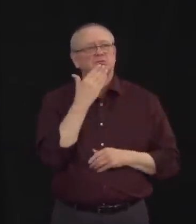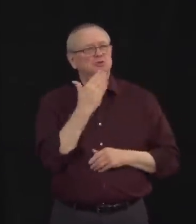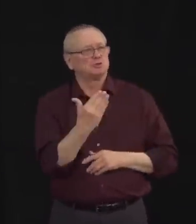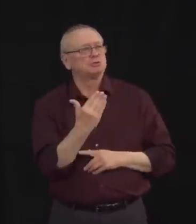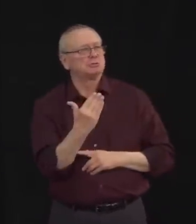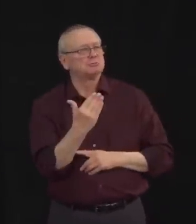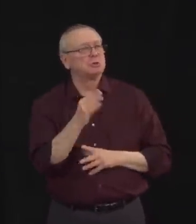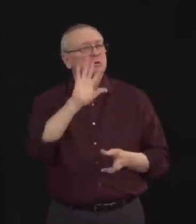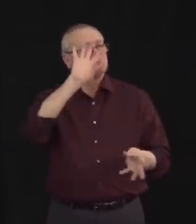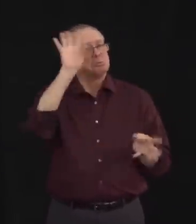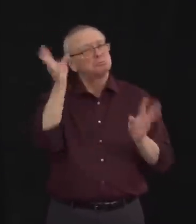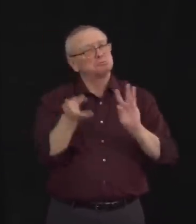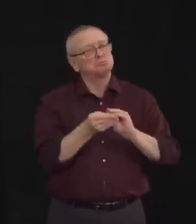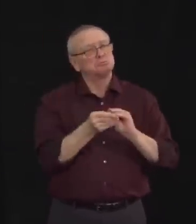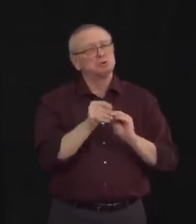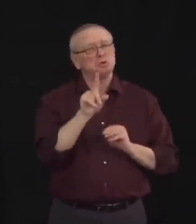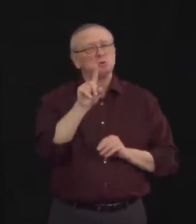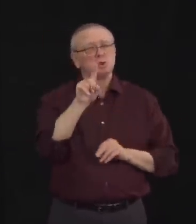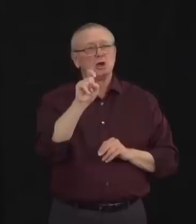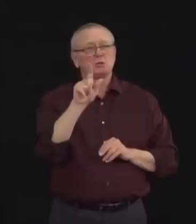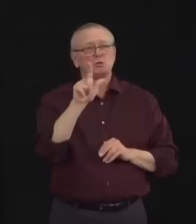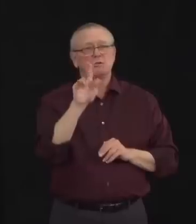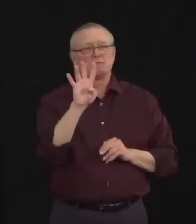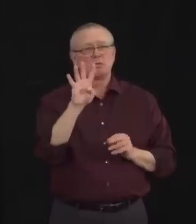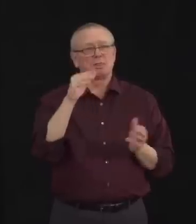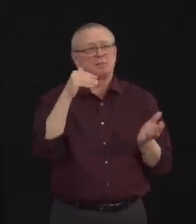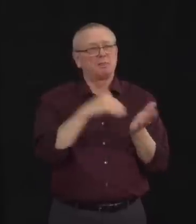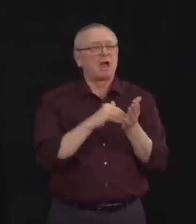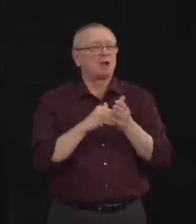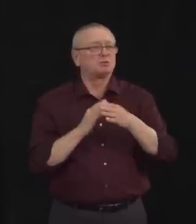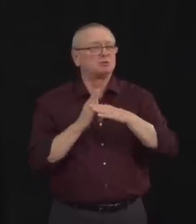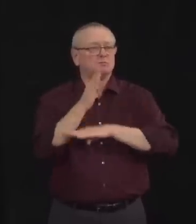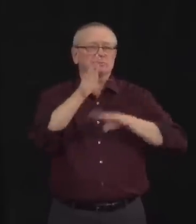164,722 tests have been performed in the province, including